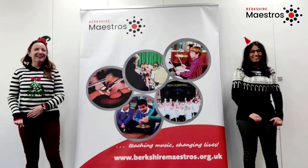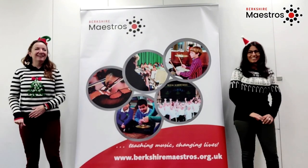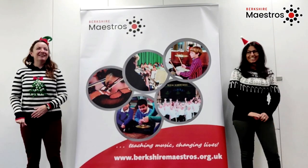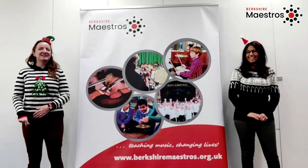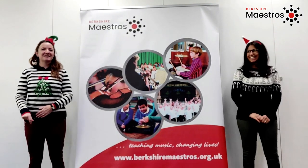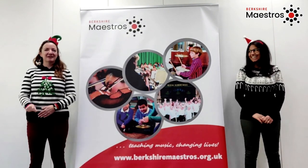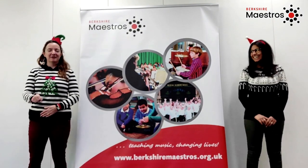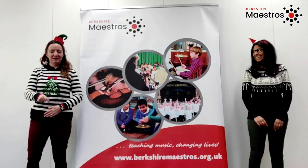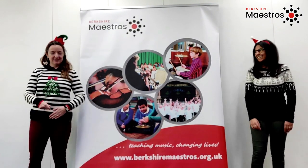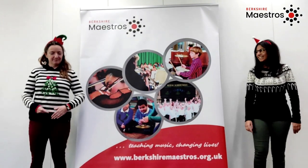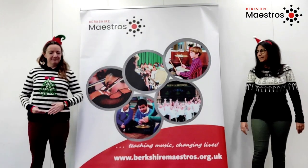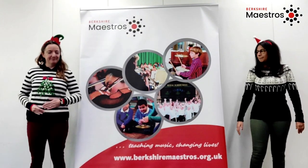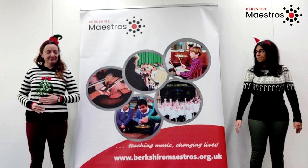those. So let's